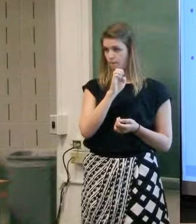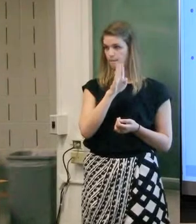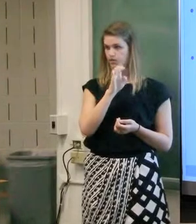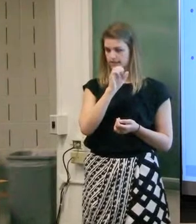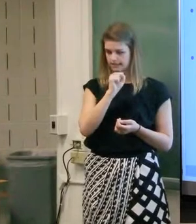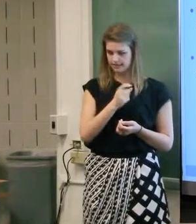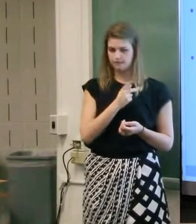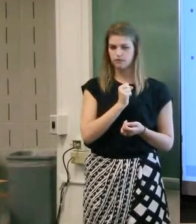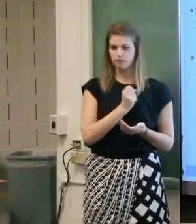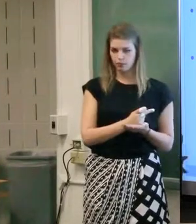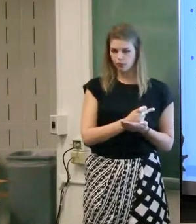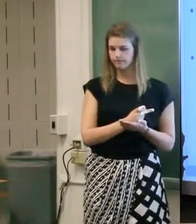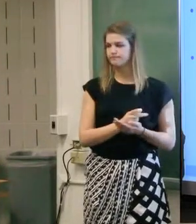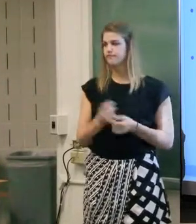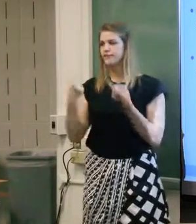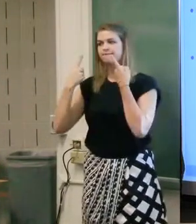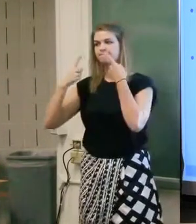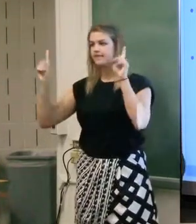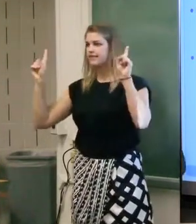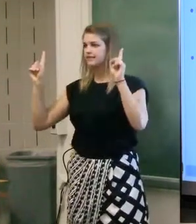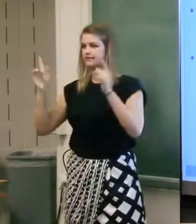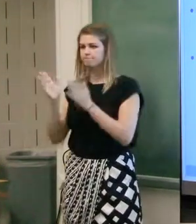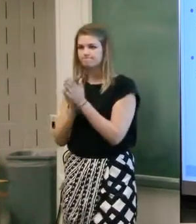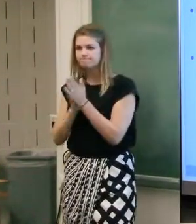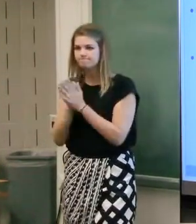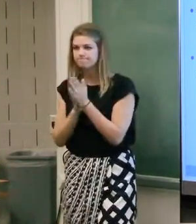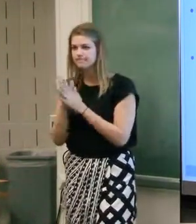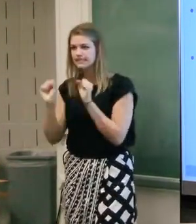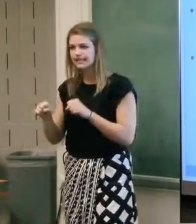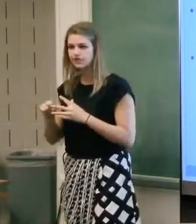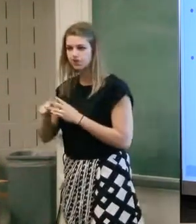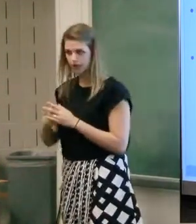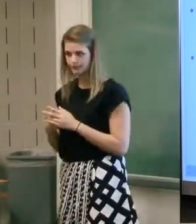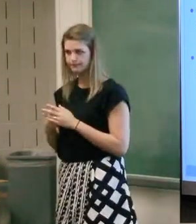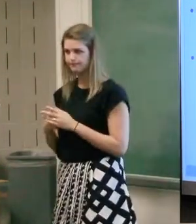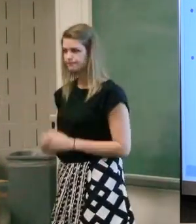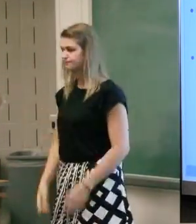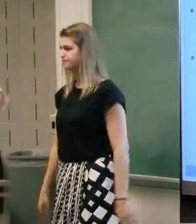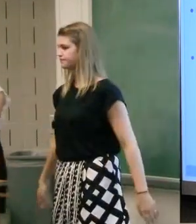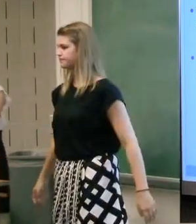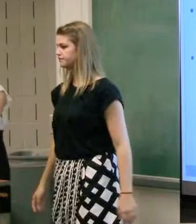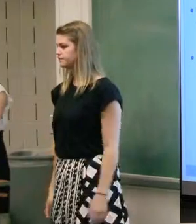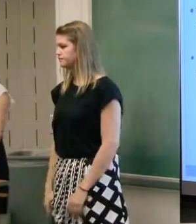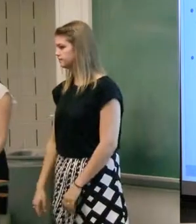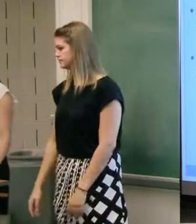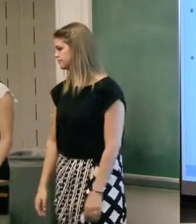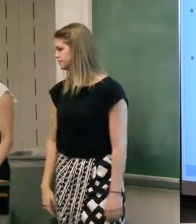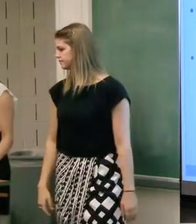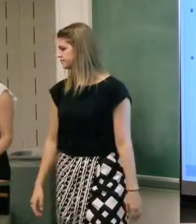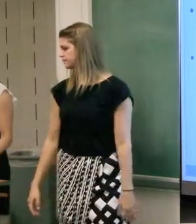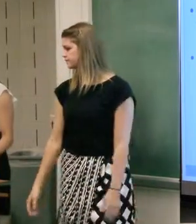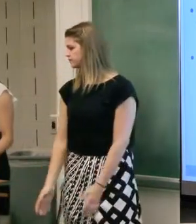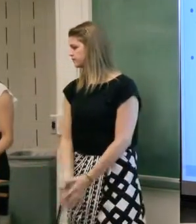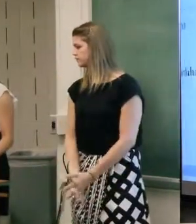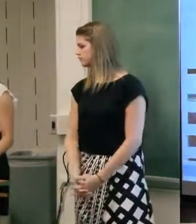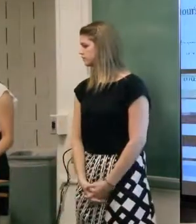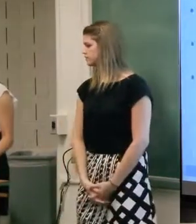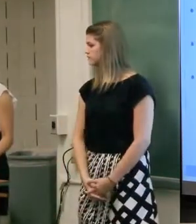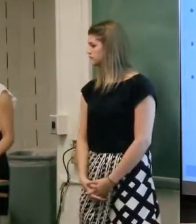her approval, and I finally finalized that, and that's when I wound up at Park Road Elementary School.